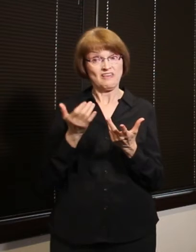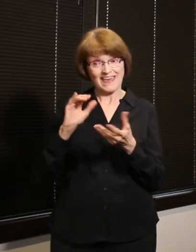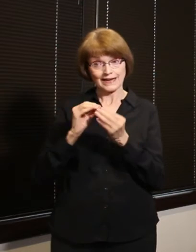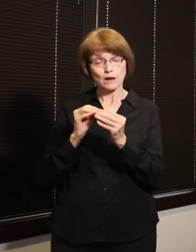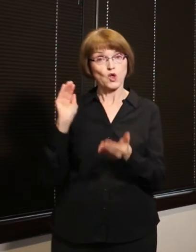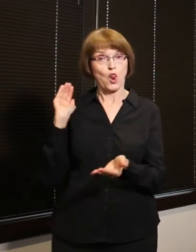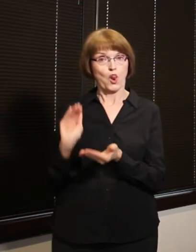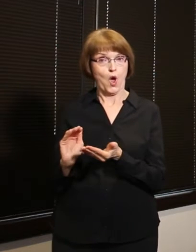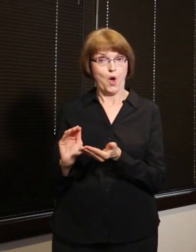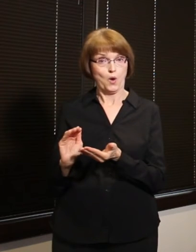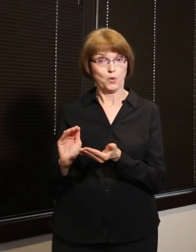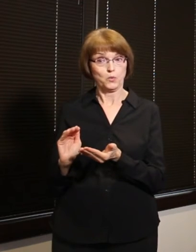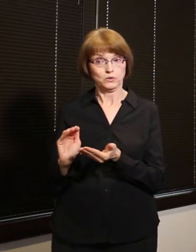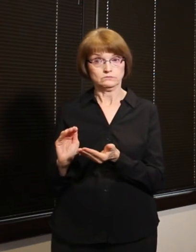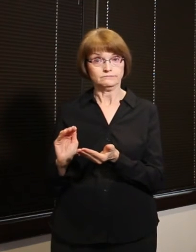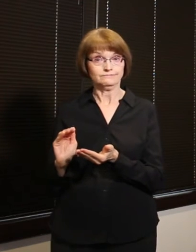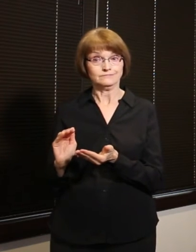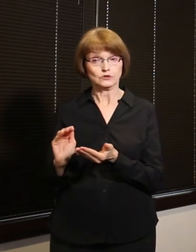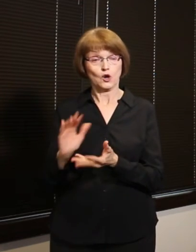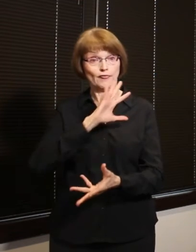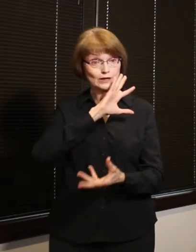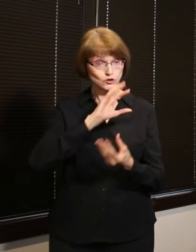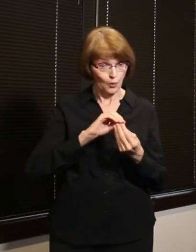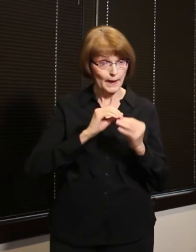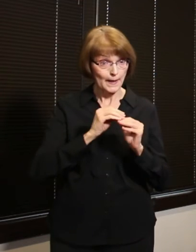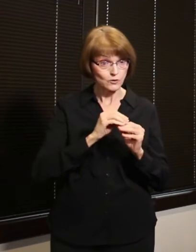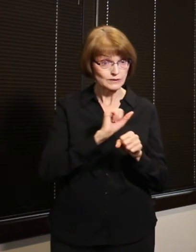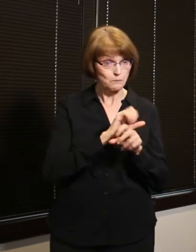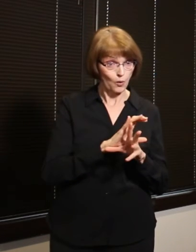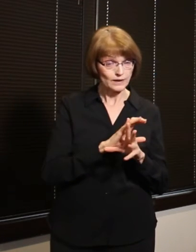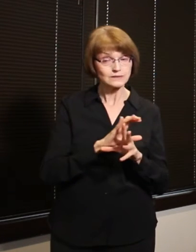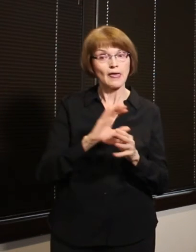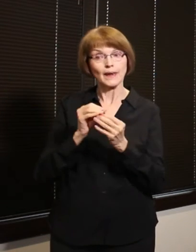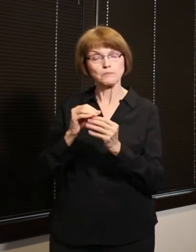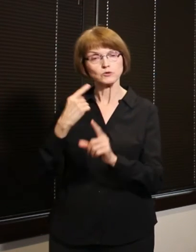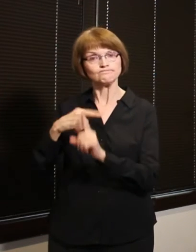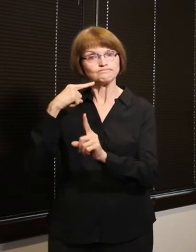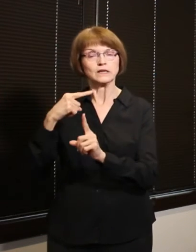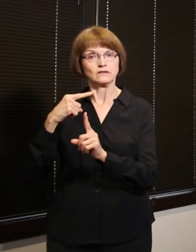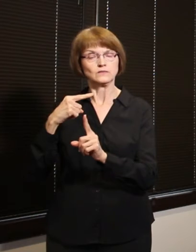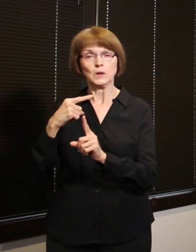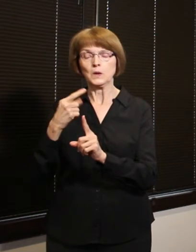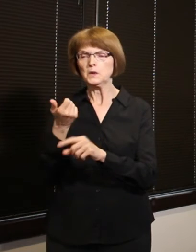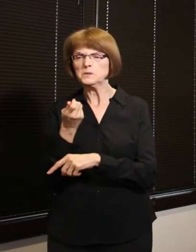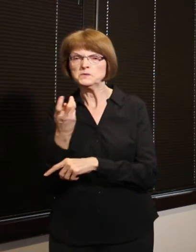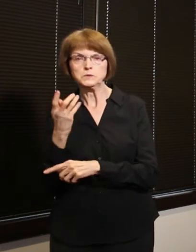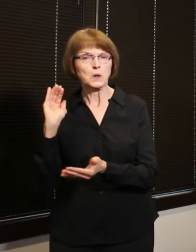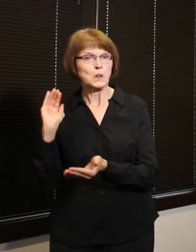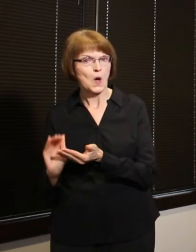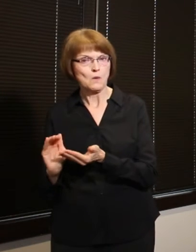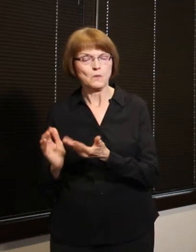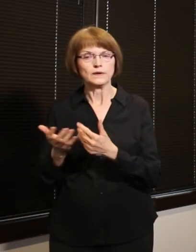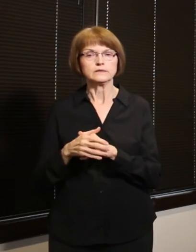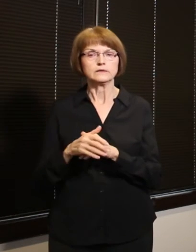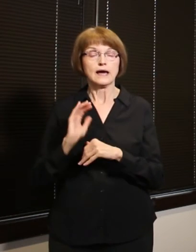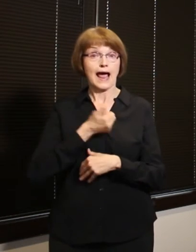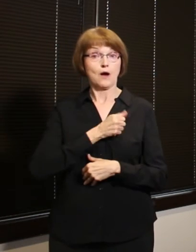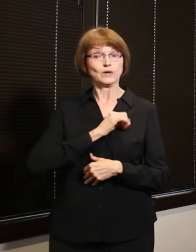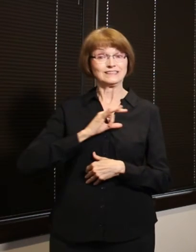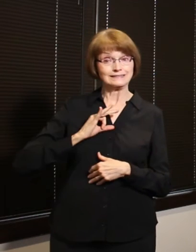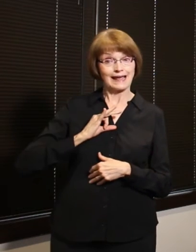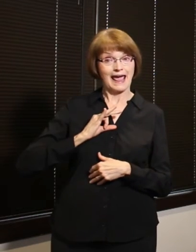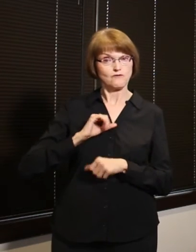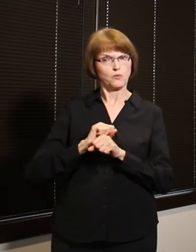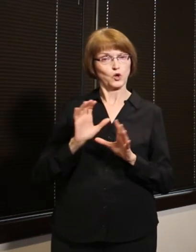percentage compared to our entire employee population. You know, our staff, our